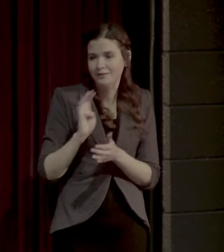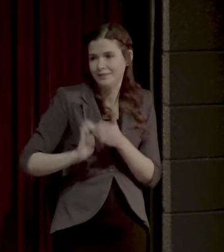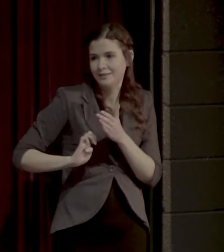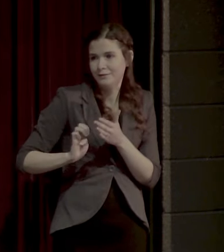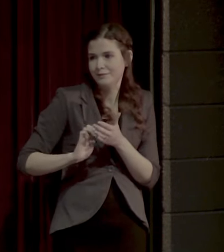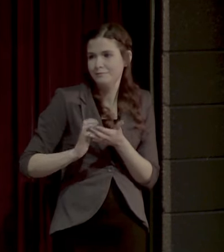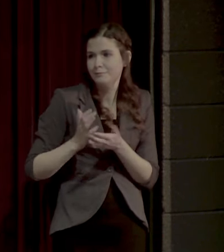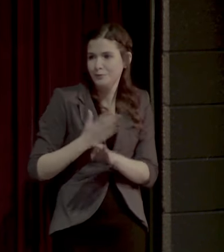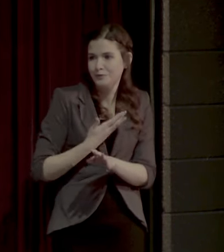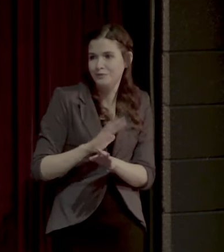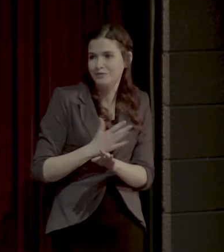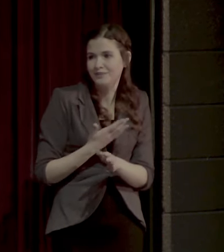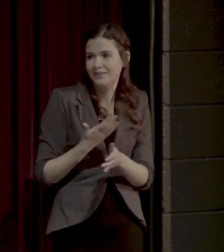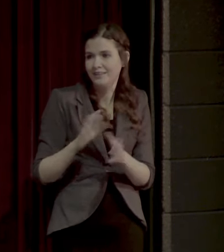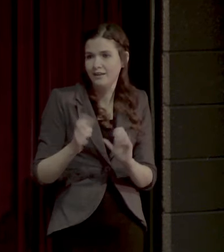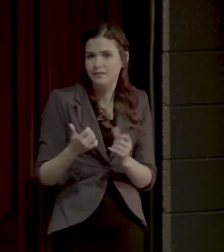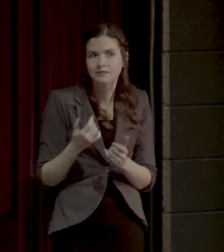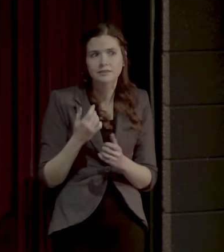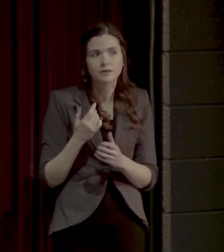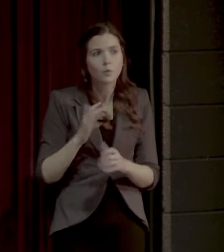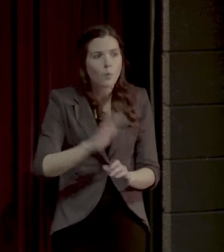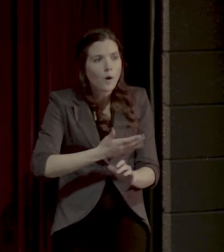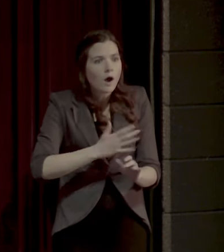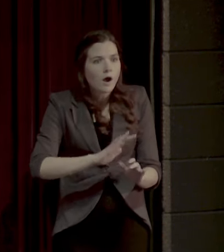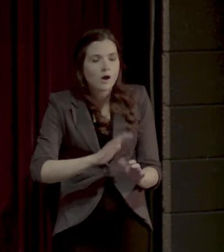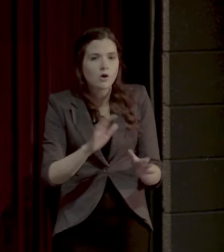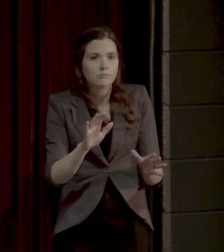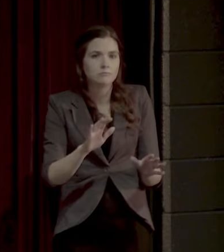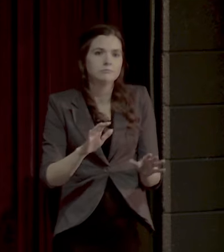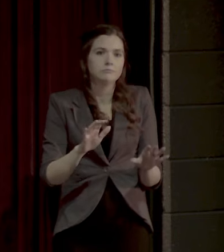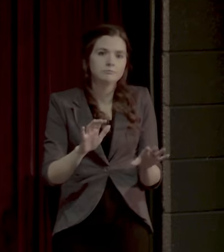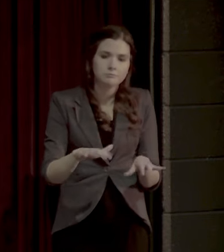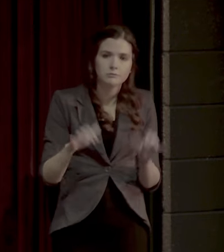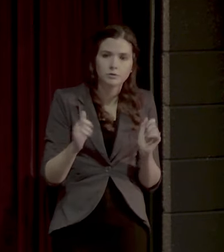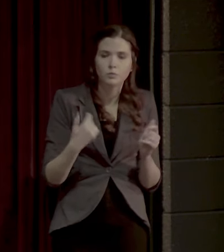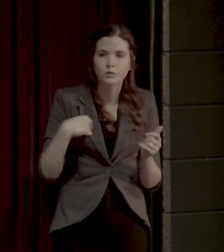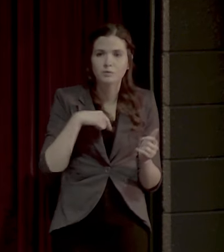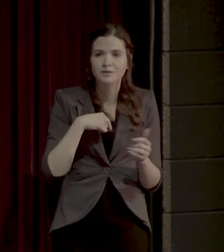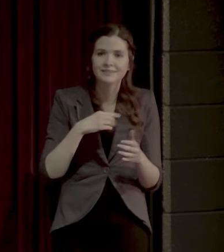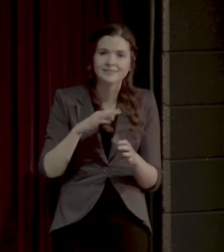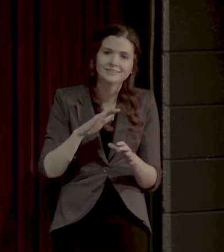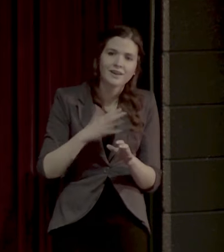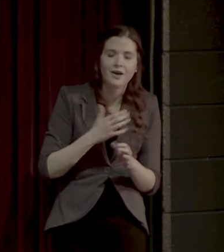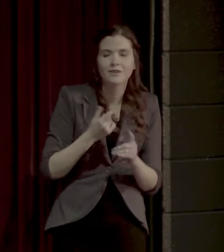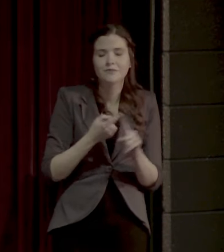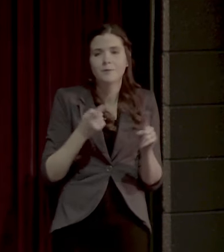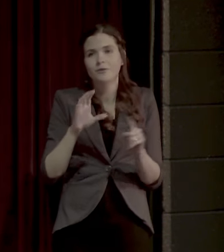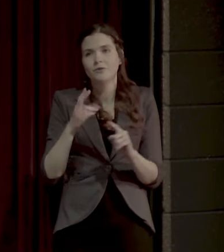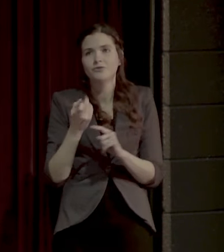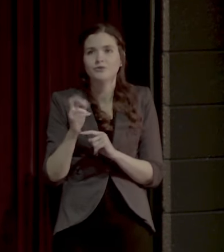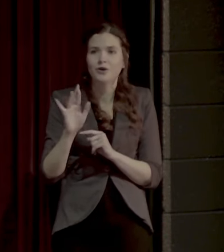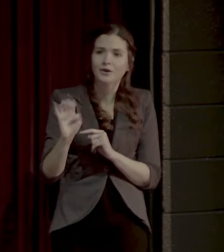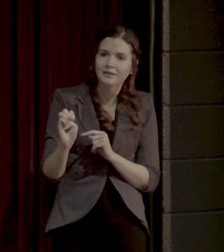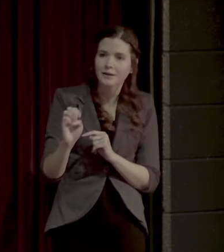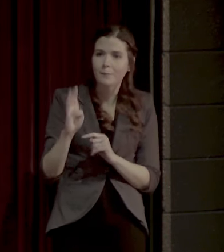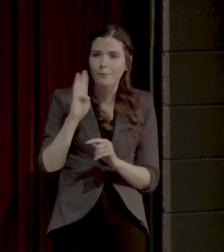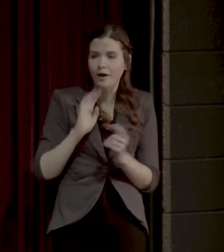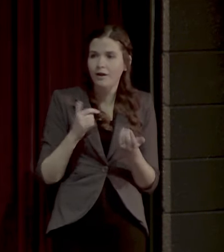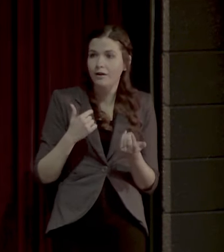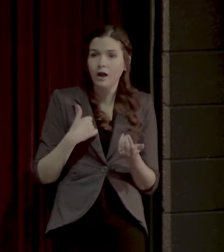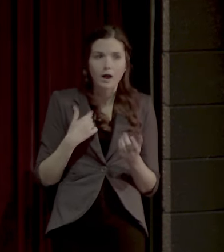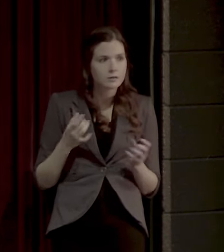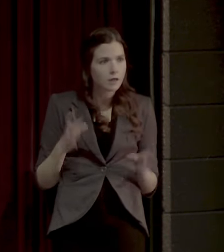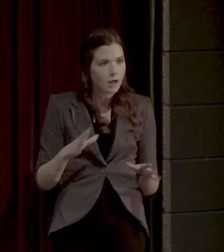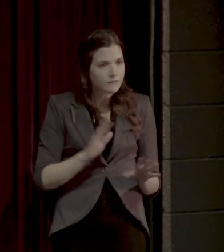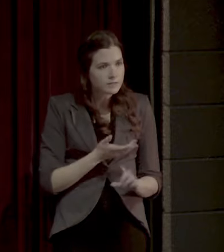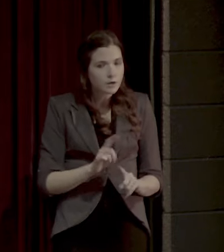That year, for our choir concert, we were singing songs from Charlie Brown, and I had the distinction of being a terrible